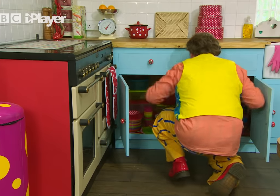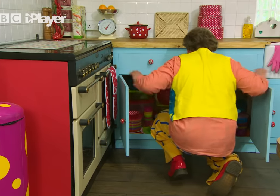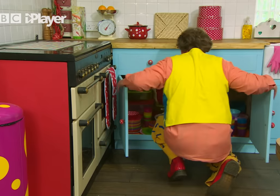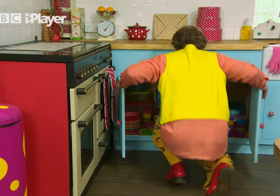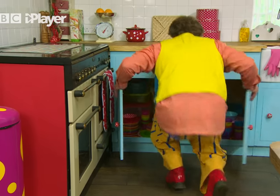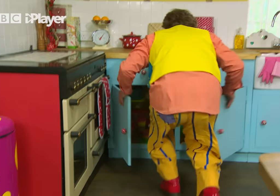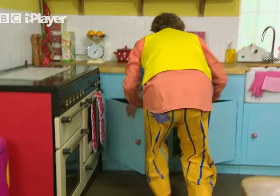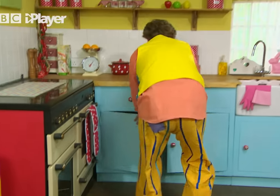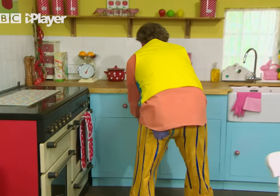Aha!